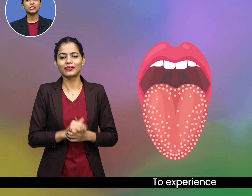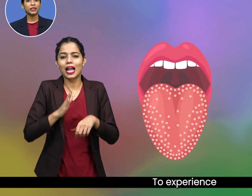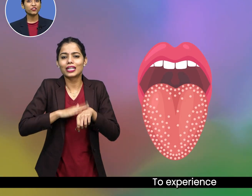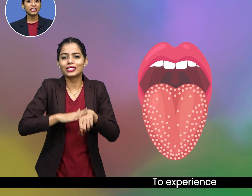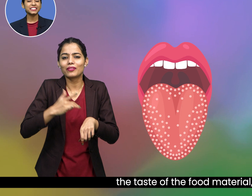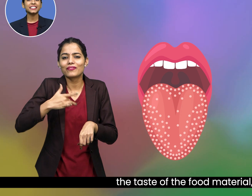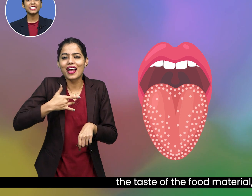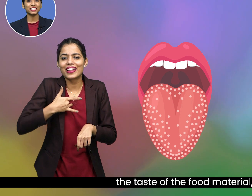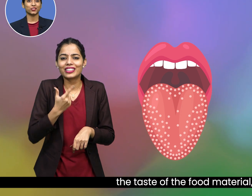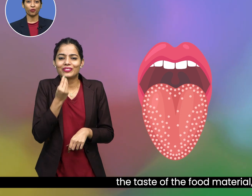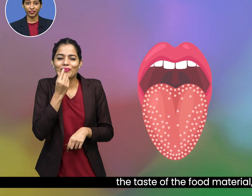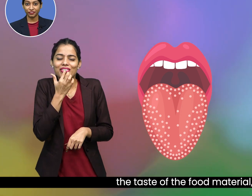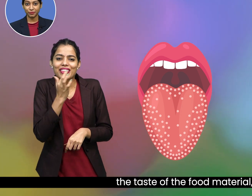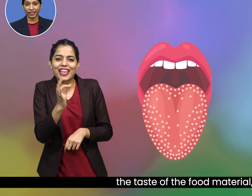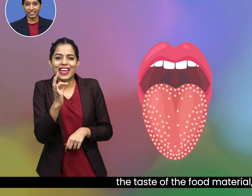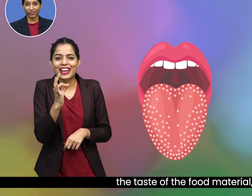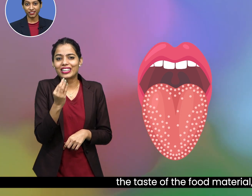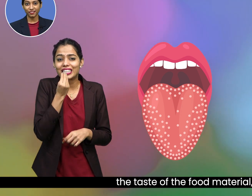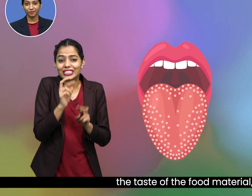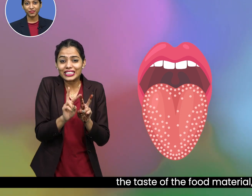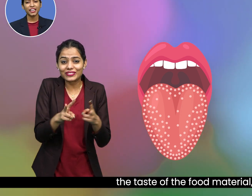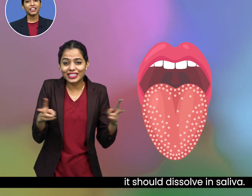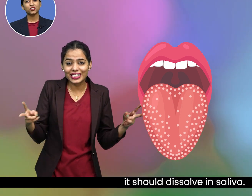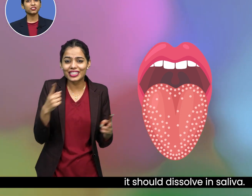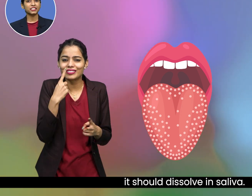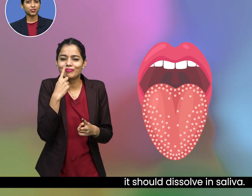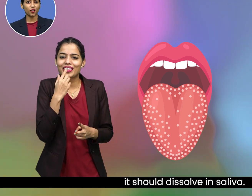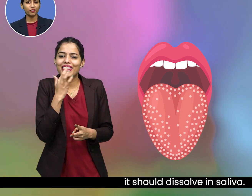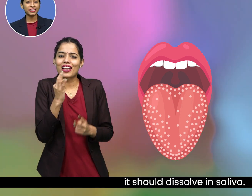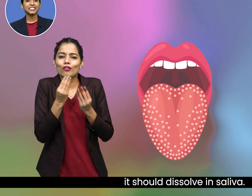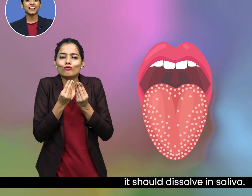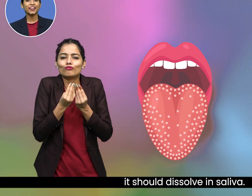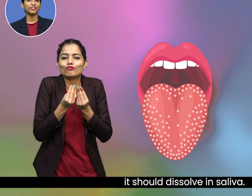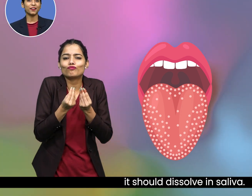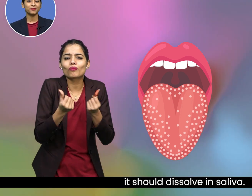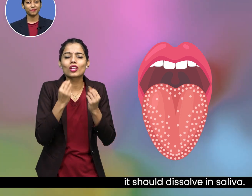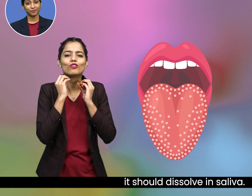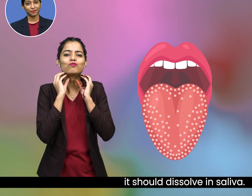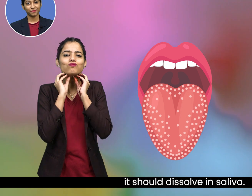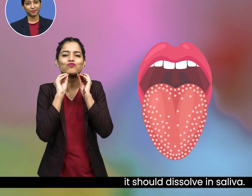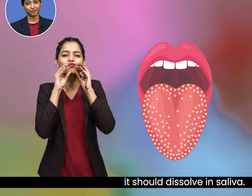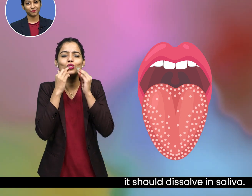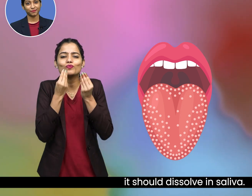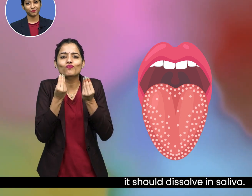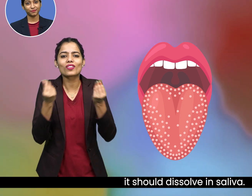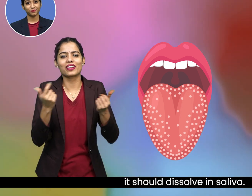To experience the taste of the food material, it should dissolve in saliva.